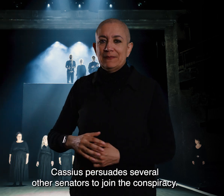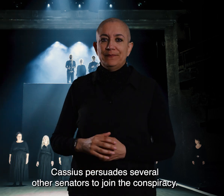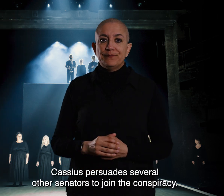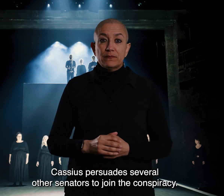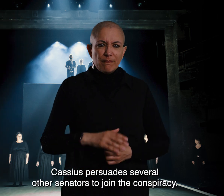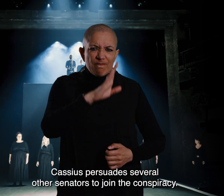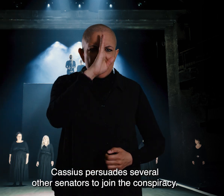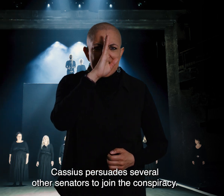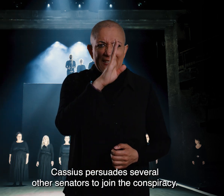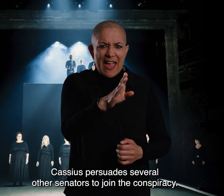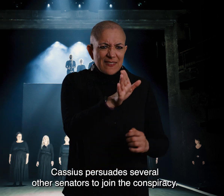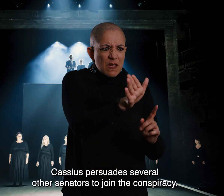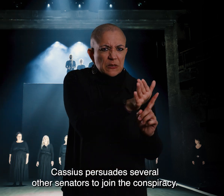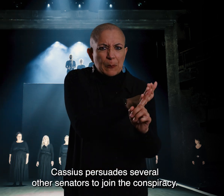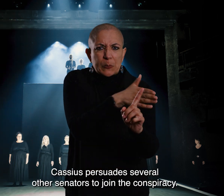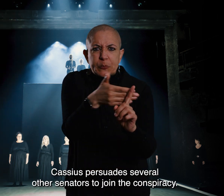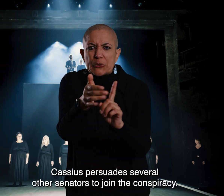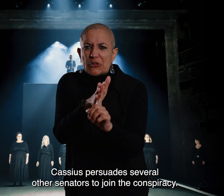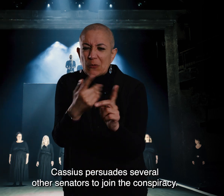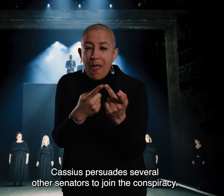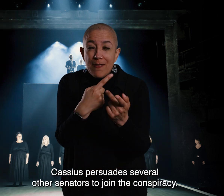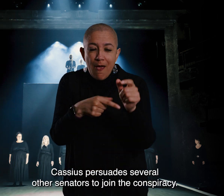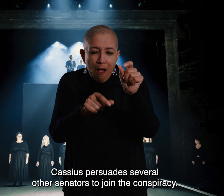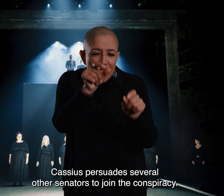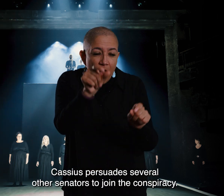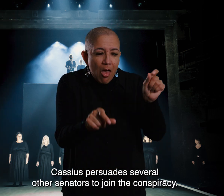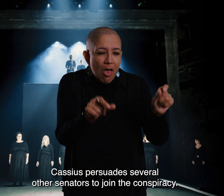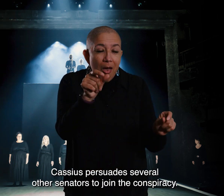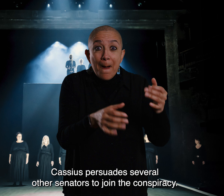Cassius persuades several other senators to join the conspiracy.